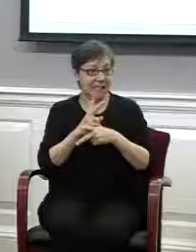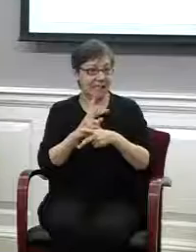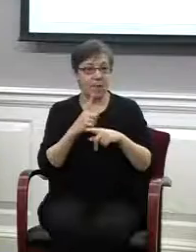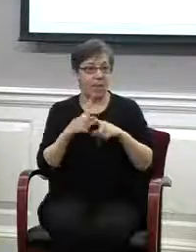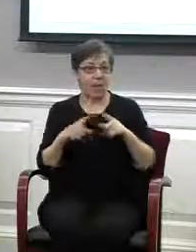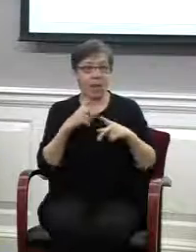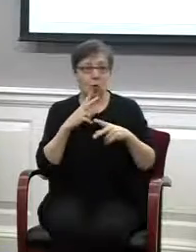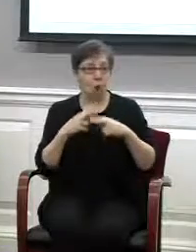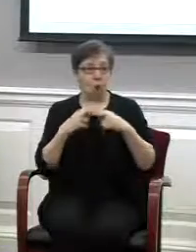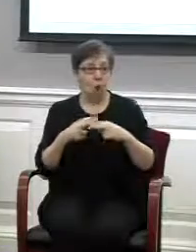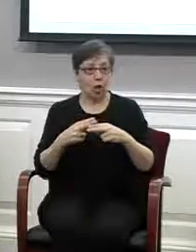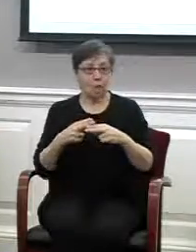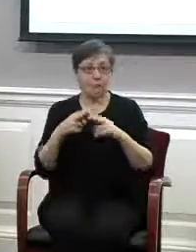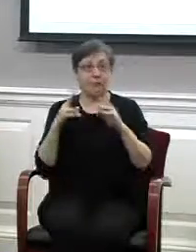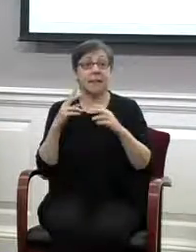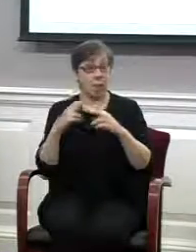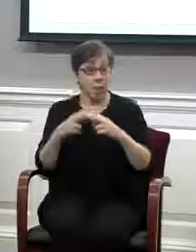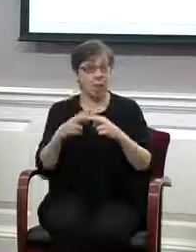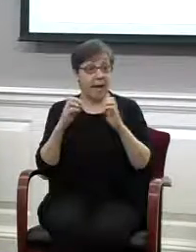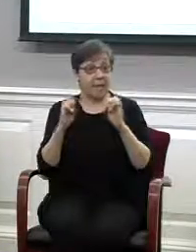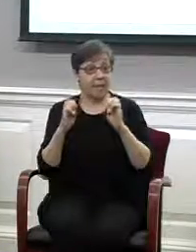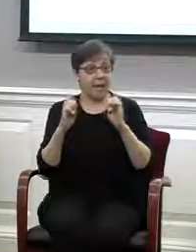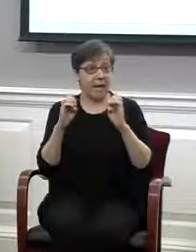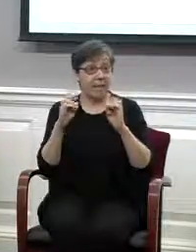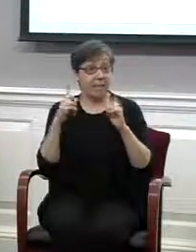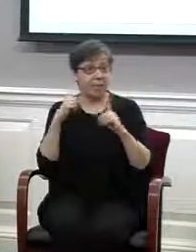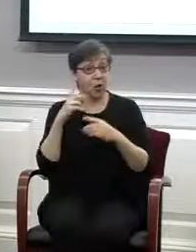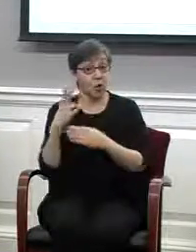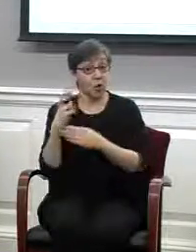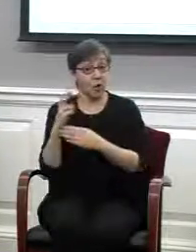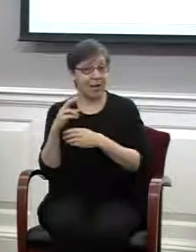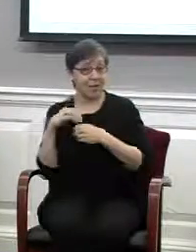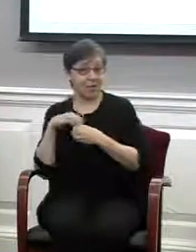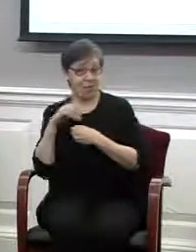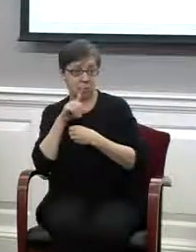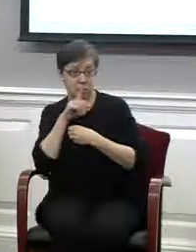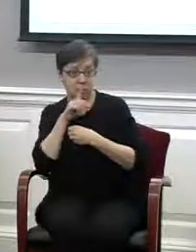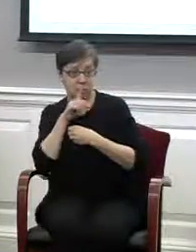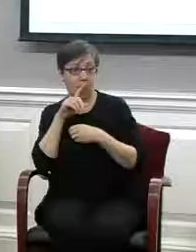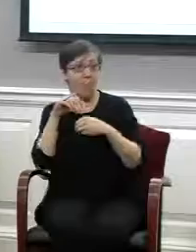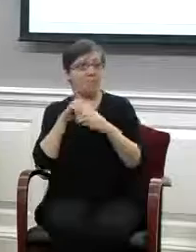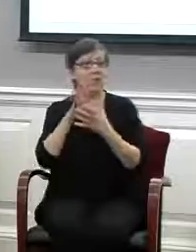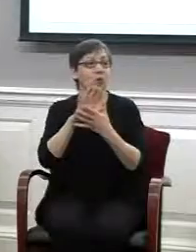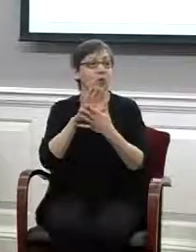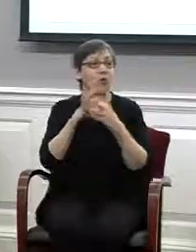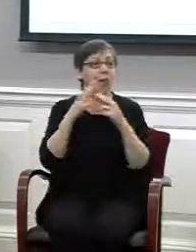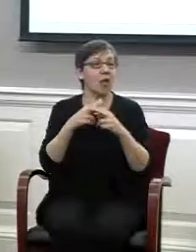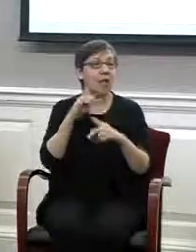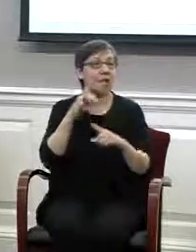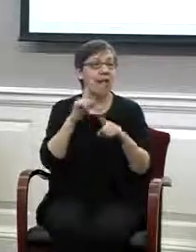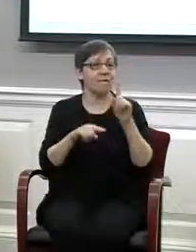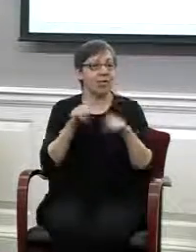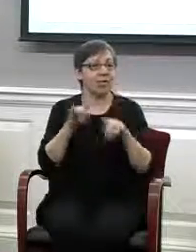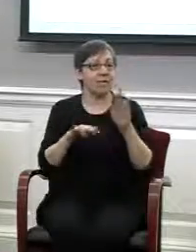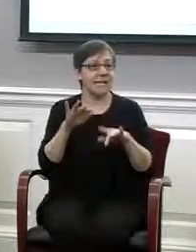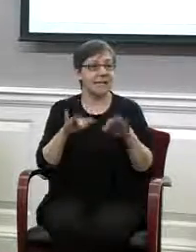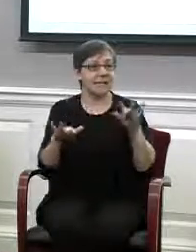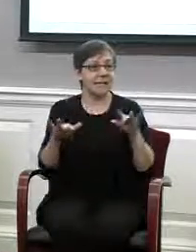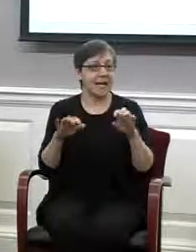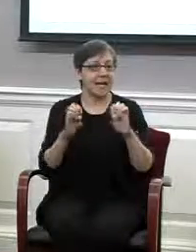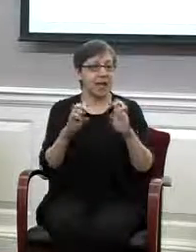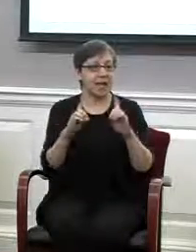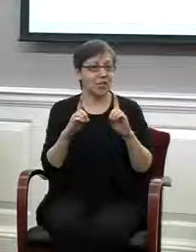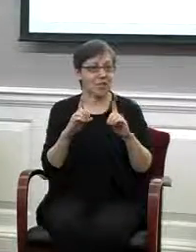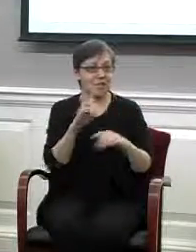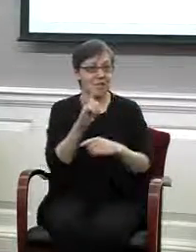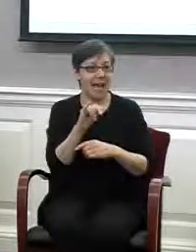call it, they call it education for human rights internally, but in the schools they call it diversity education when they operate in government schools. So there